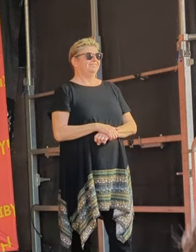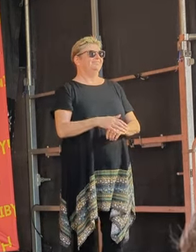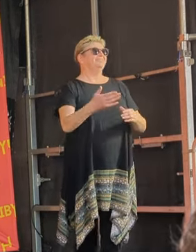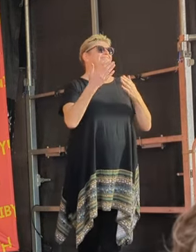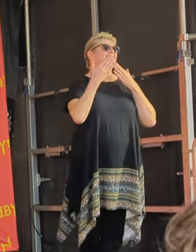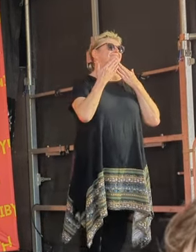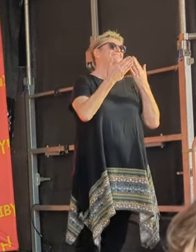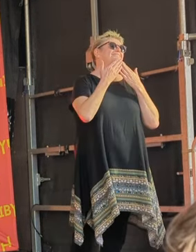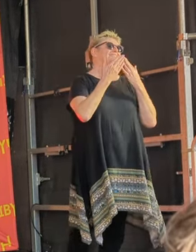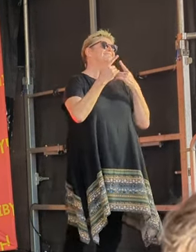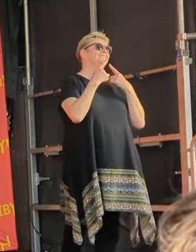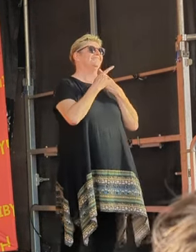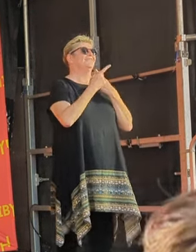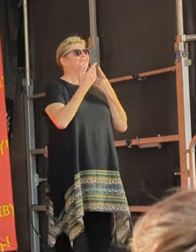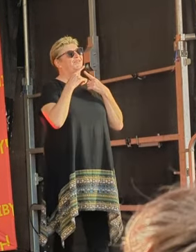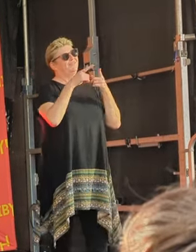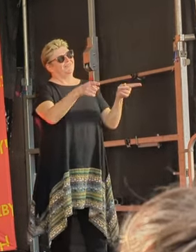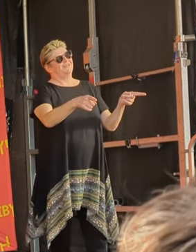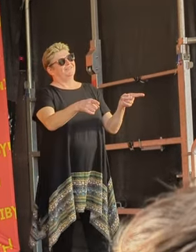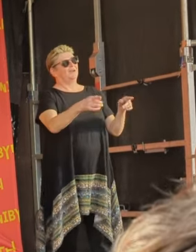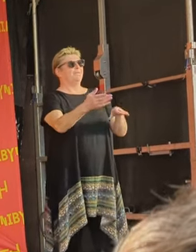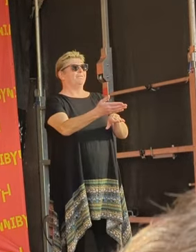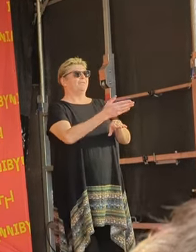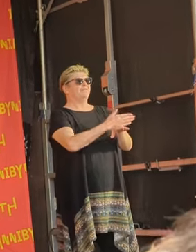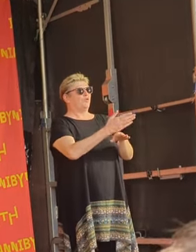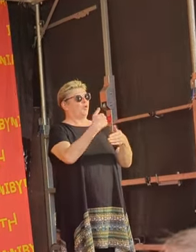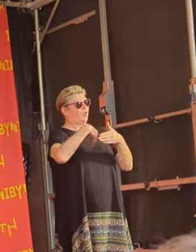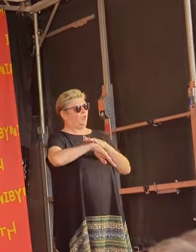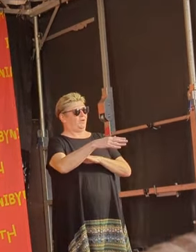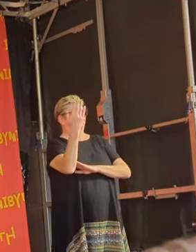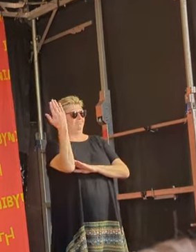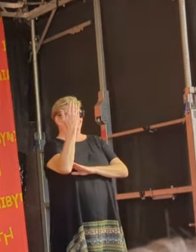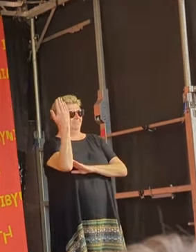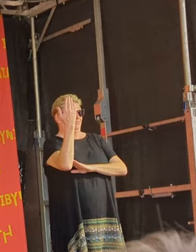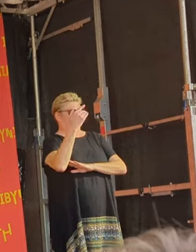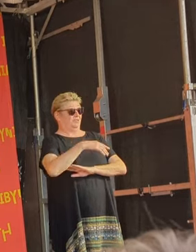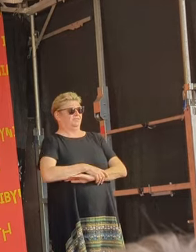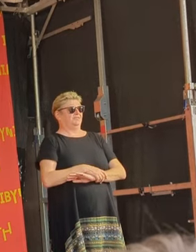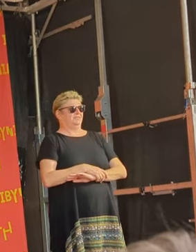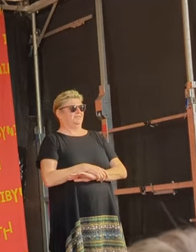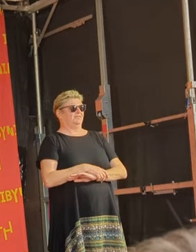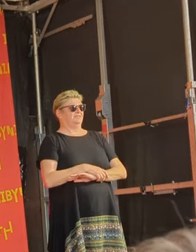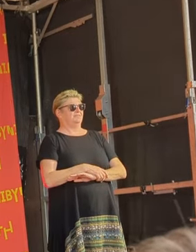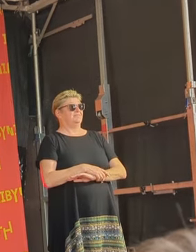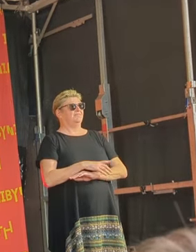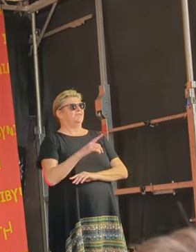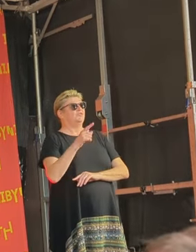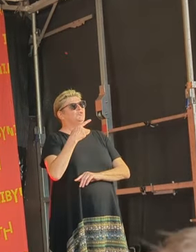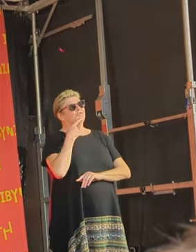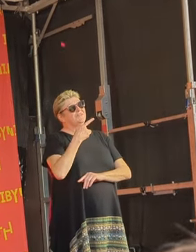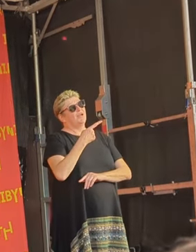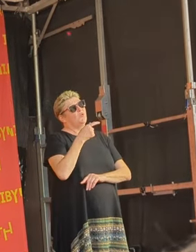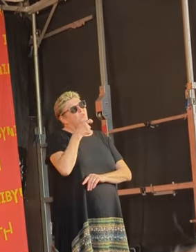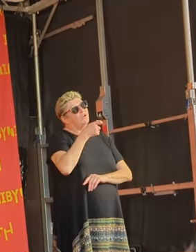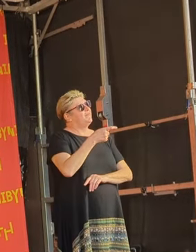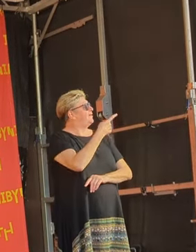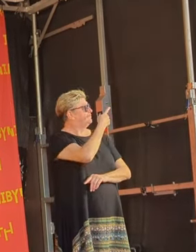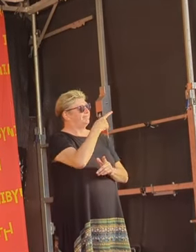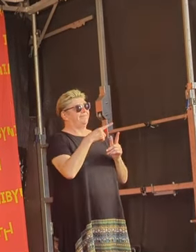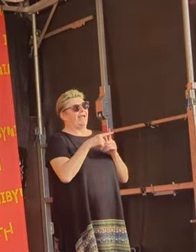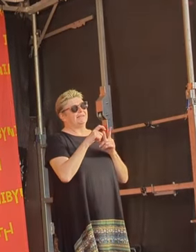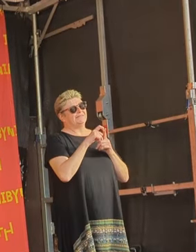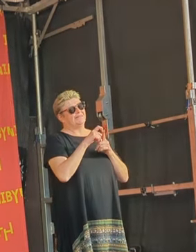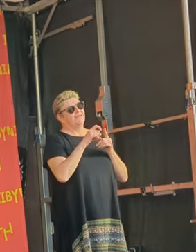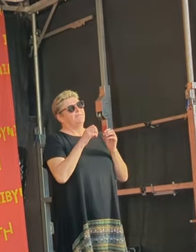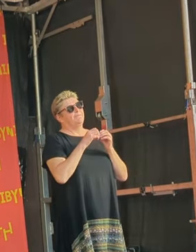Diolch yn fawr iawn am hynna. A cyn I mi fwrw I mewn i'n testyn, gair gen I hefyd I gofio am Eddie Butler.